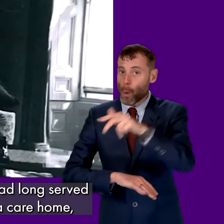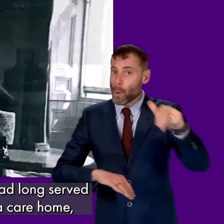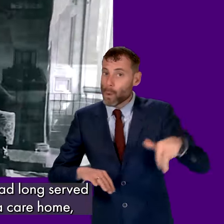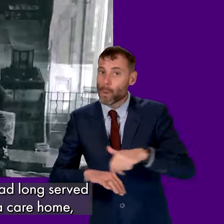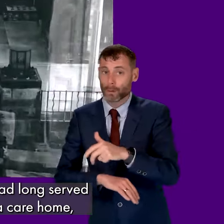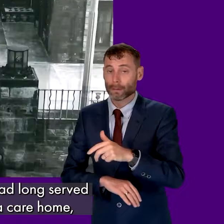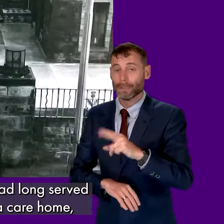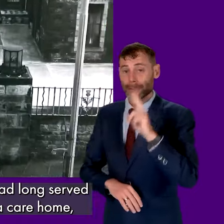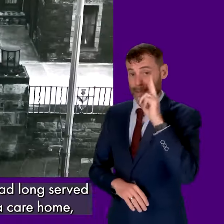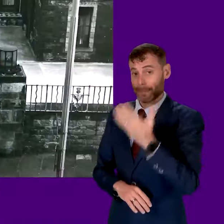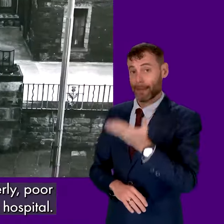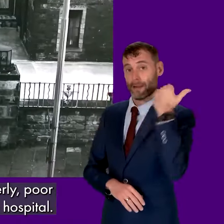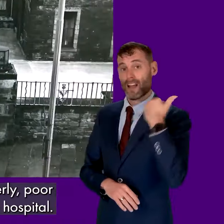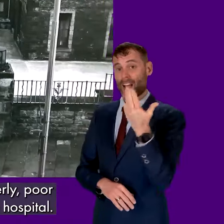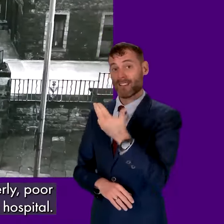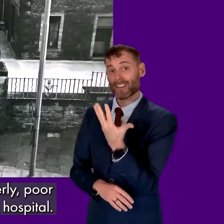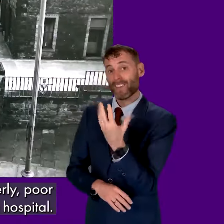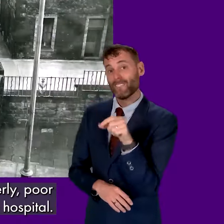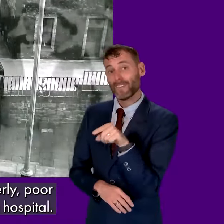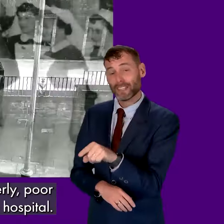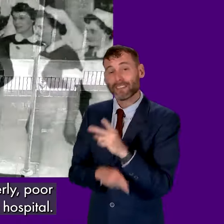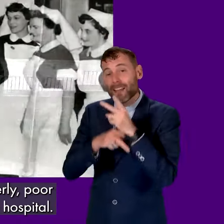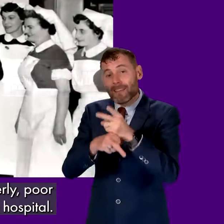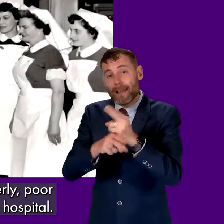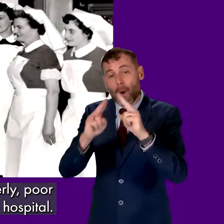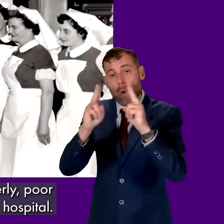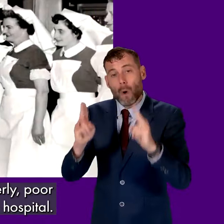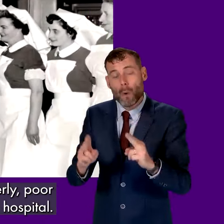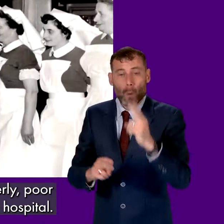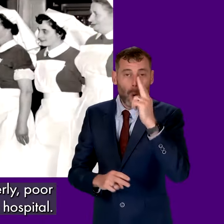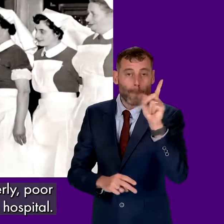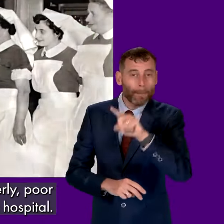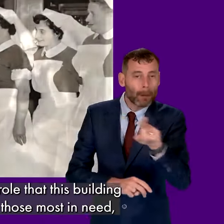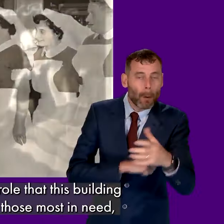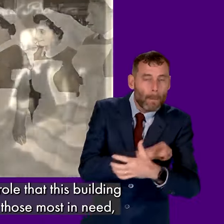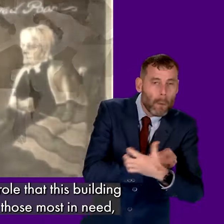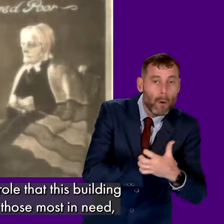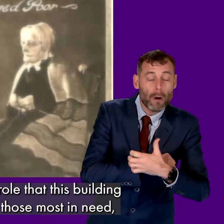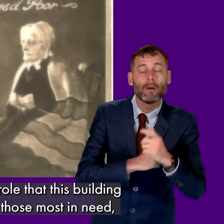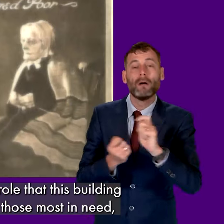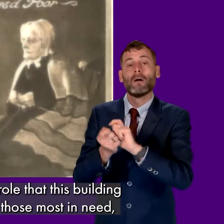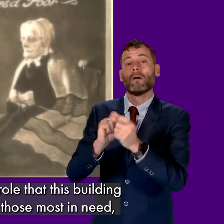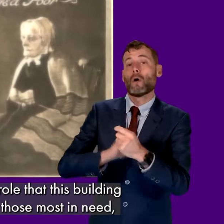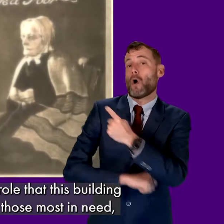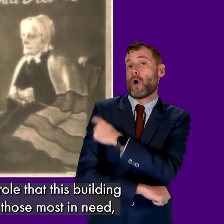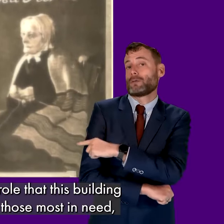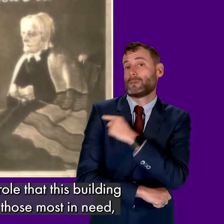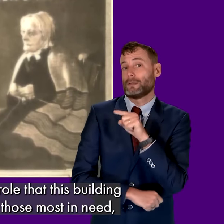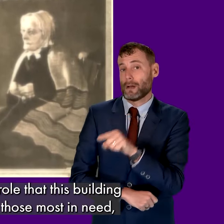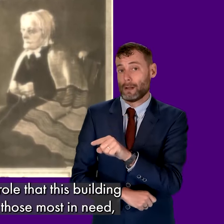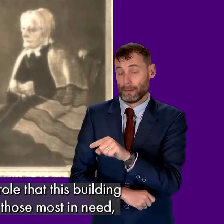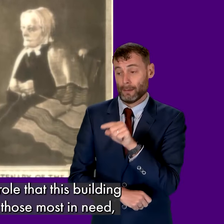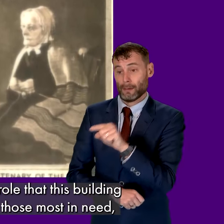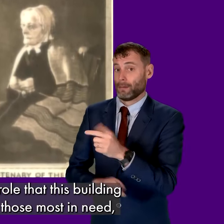long served Edinburgh as a care home for the elderly poor and later a hospital. You see the important role that this building served